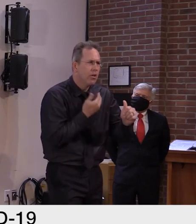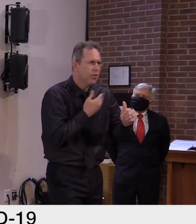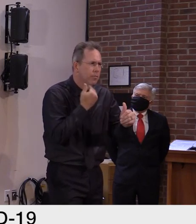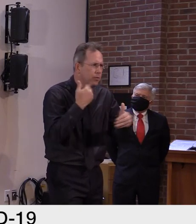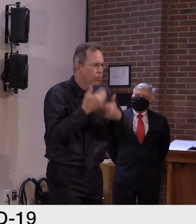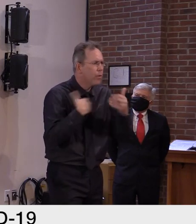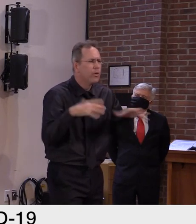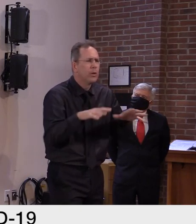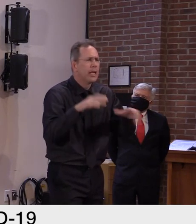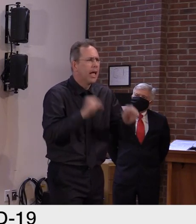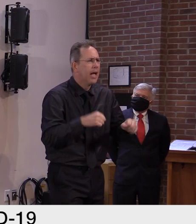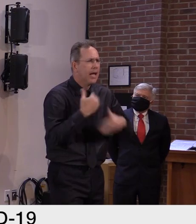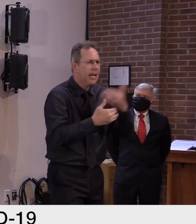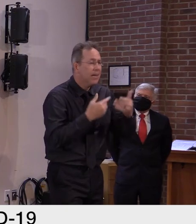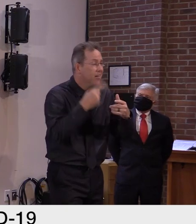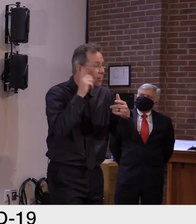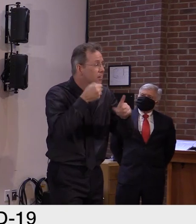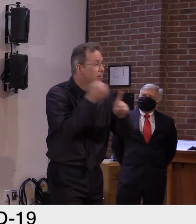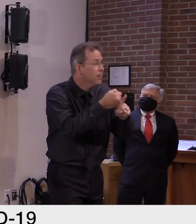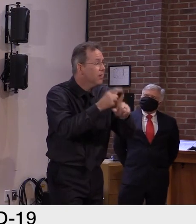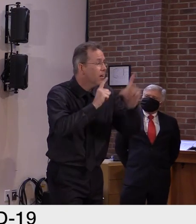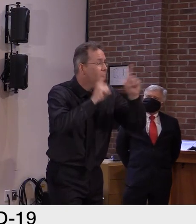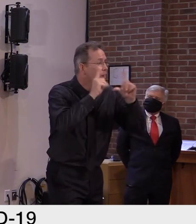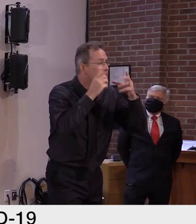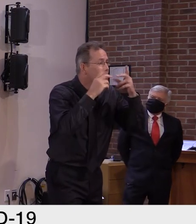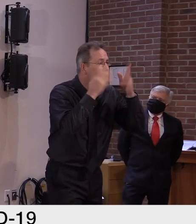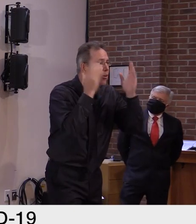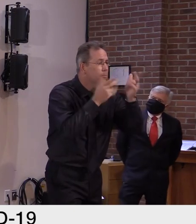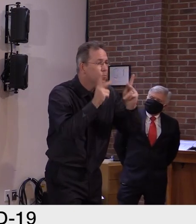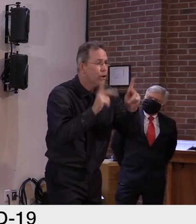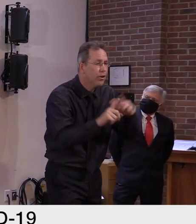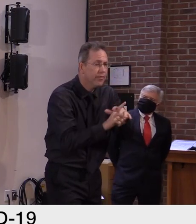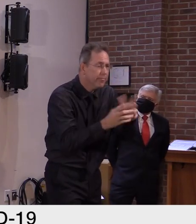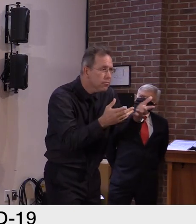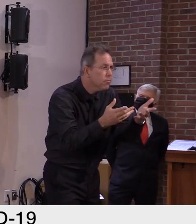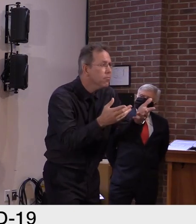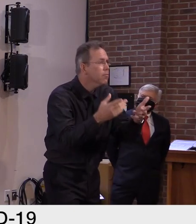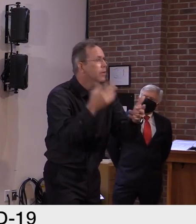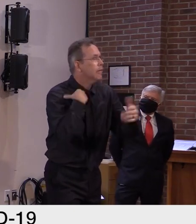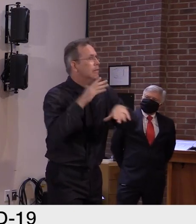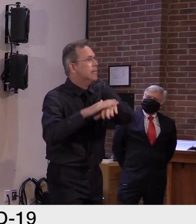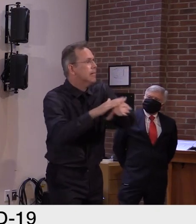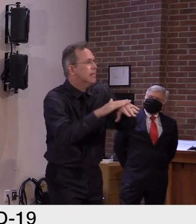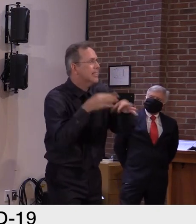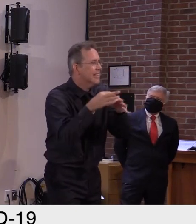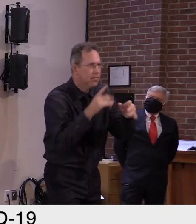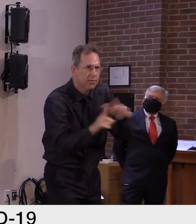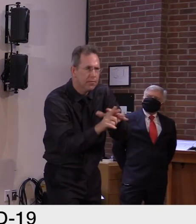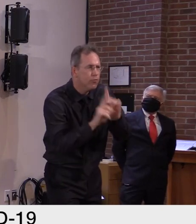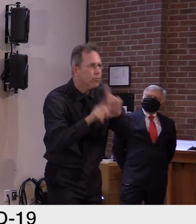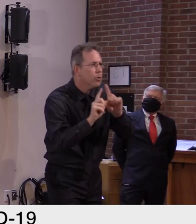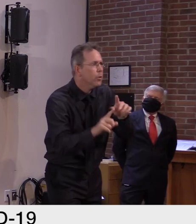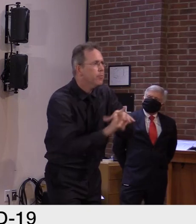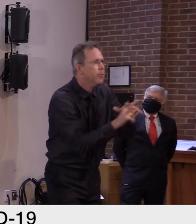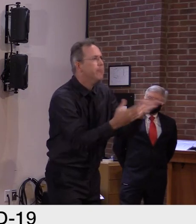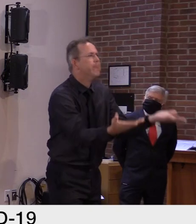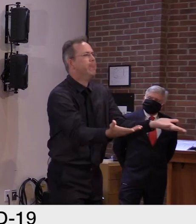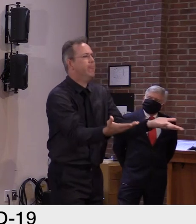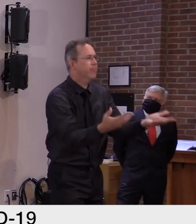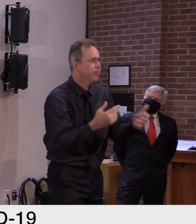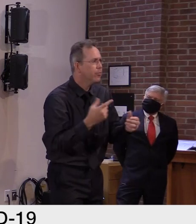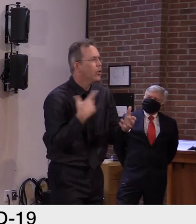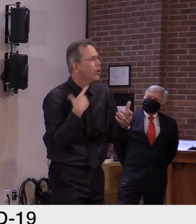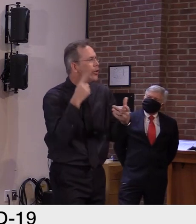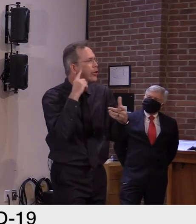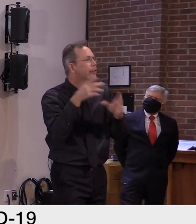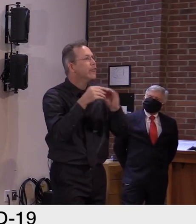Halloween parties. I'm sure you reported it maybe in your at BT Digger, maybe you had a story about